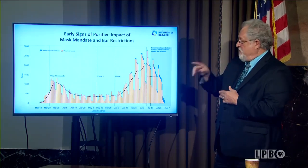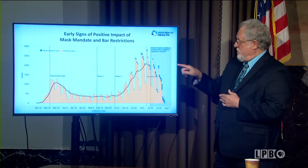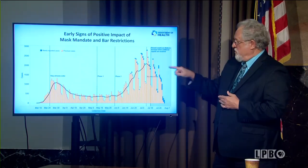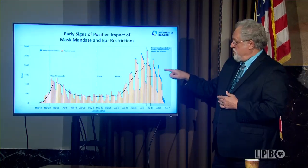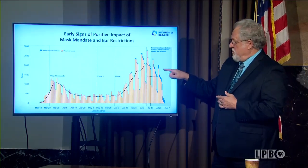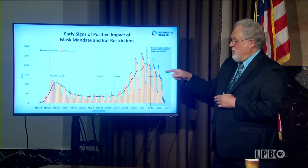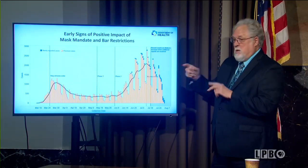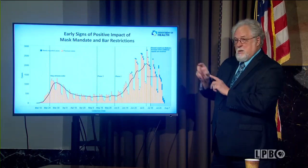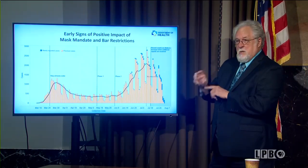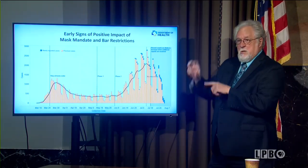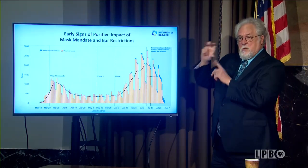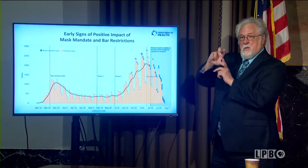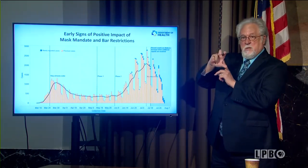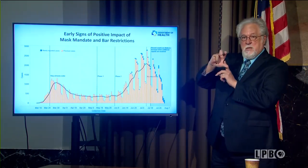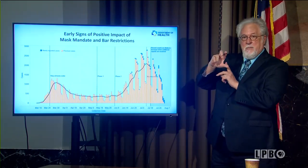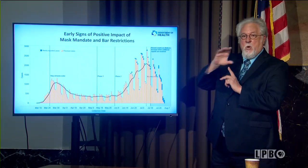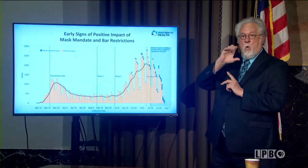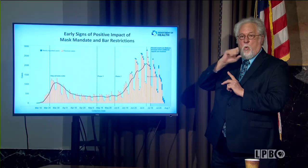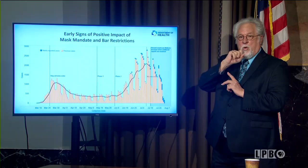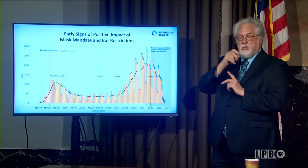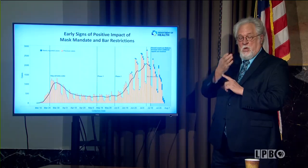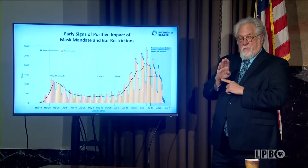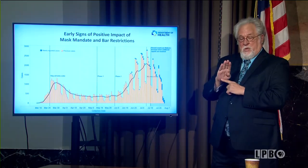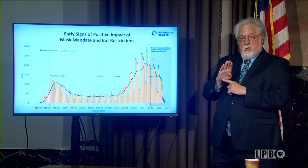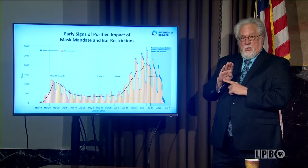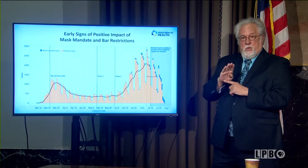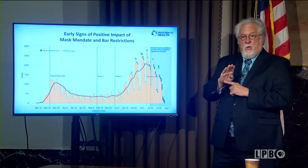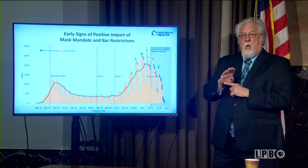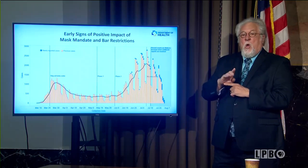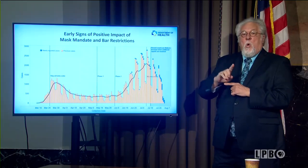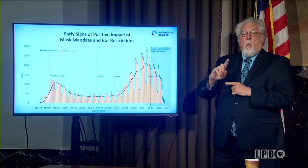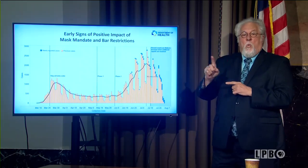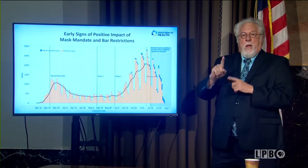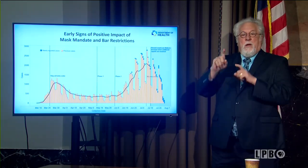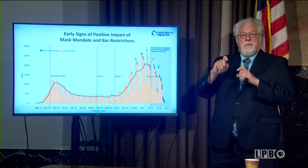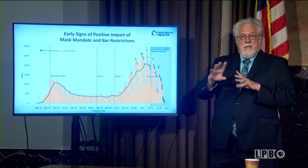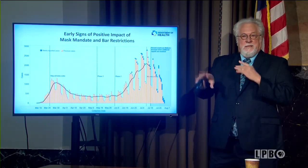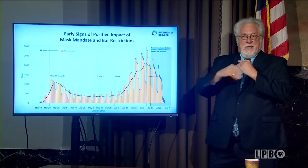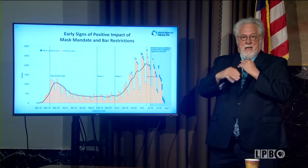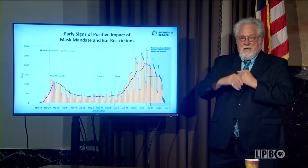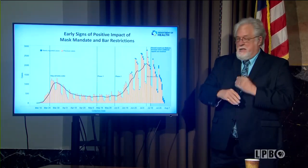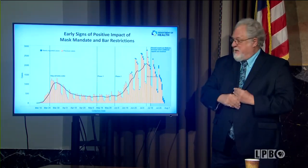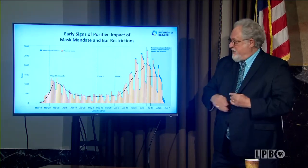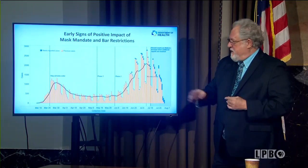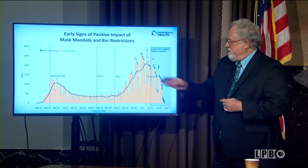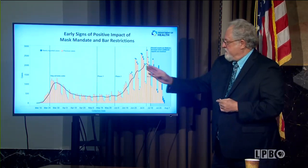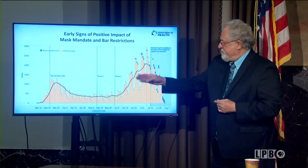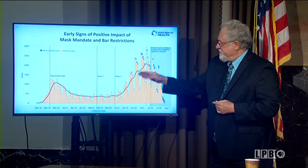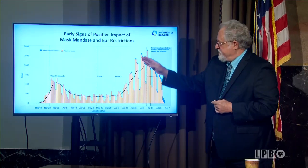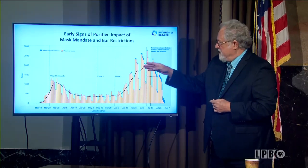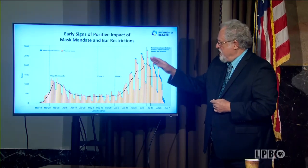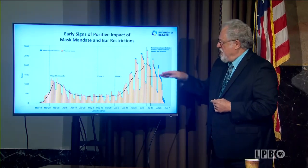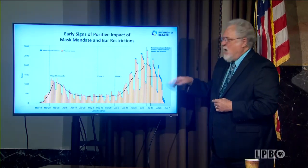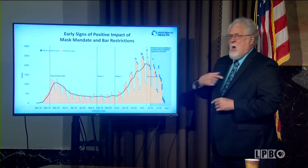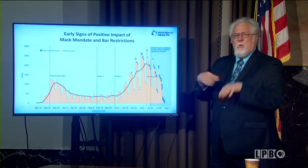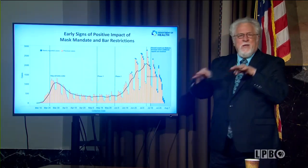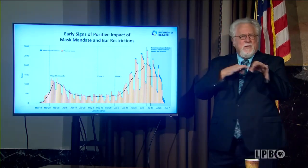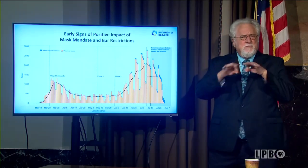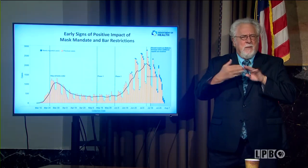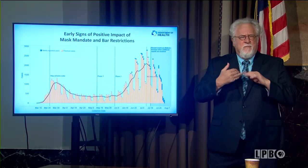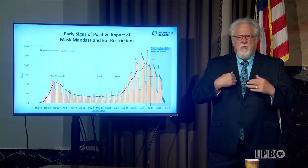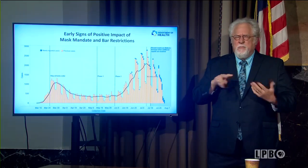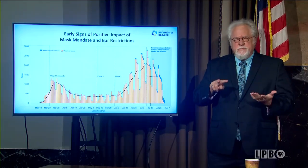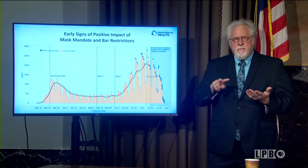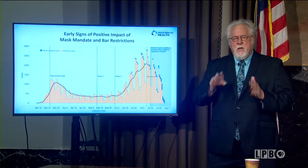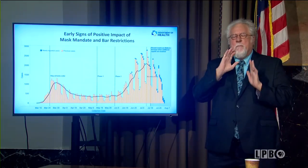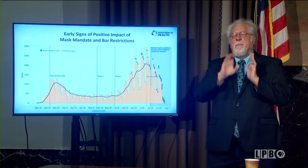on top of the orange bars. So these blue tips will represent for you where the tests are added in. This is what we've explained in words before, but sometimes